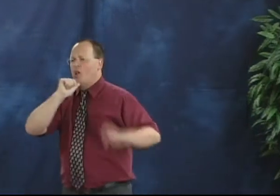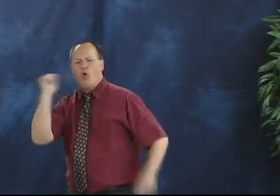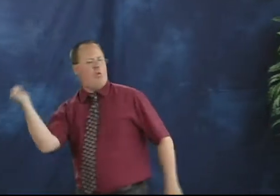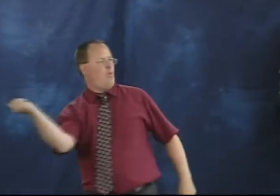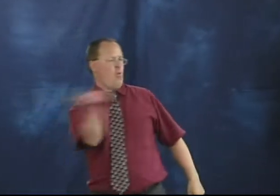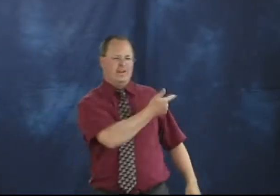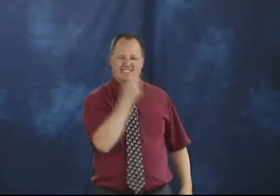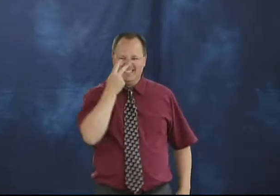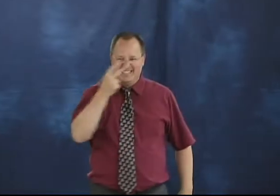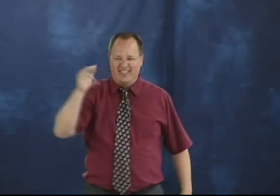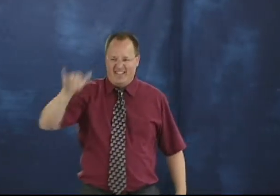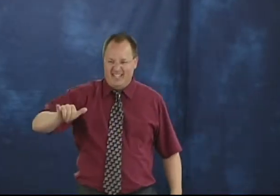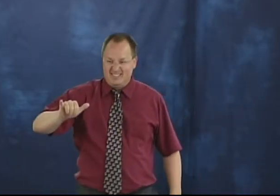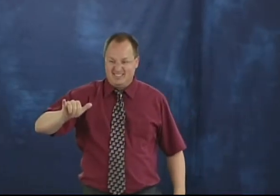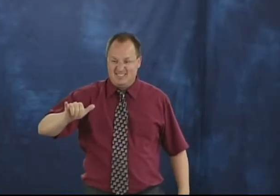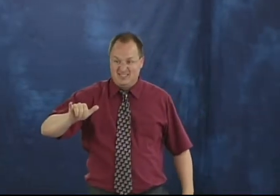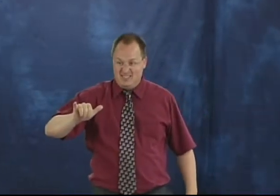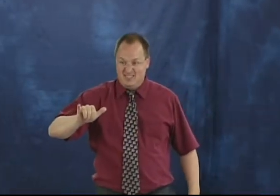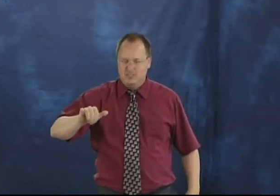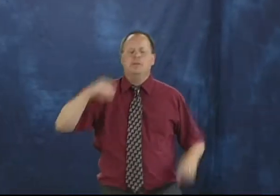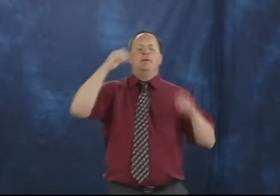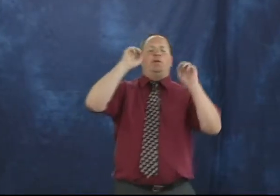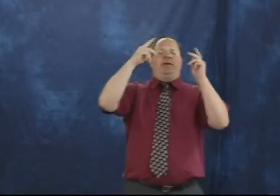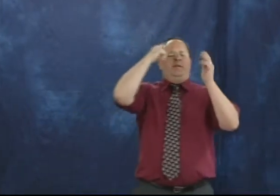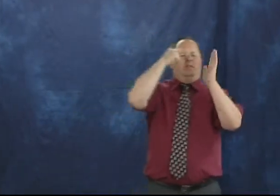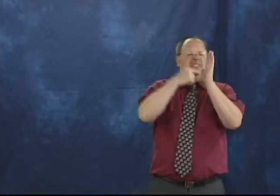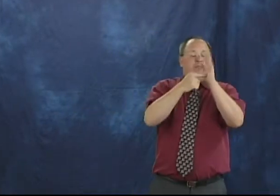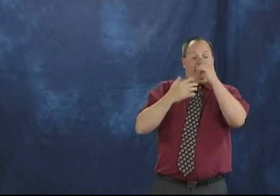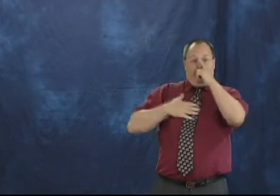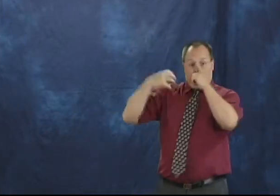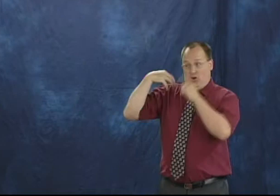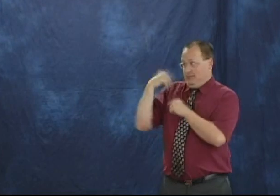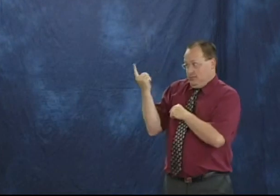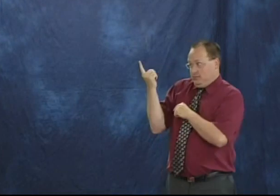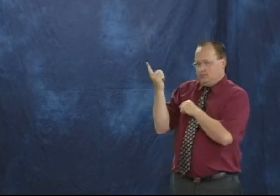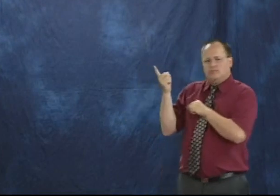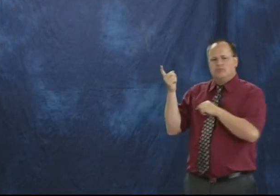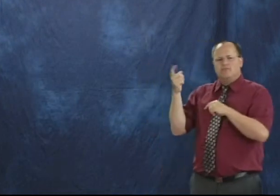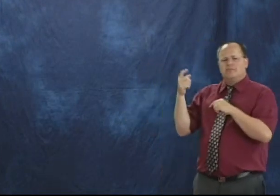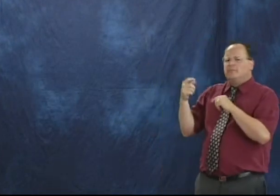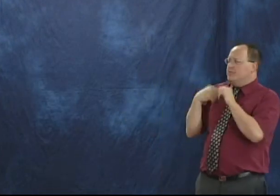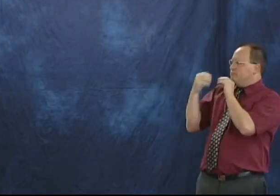Everyone is spiritually poor, but not everyone sees that they are spiritually poor.